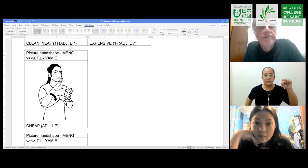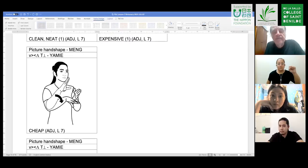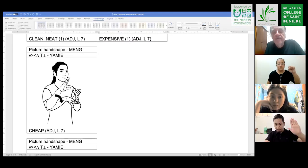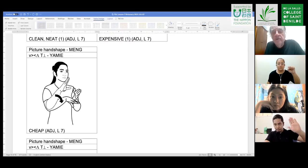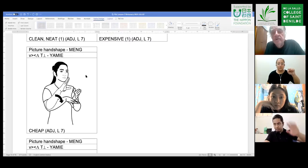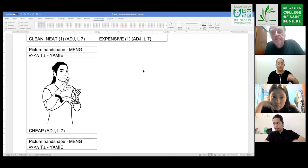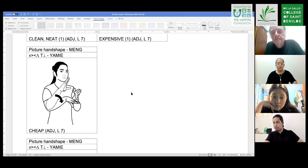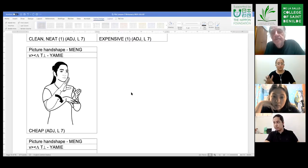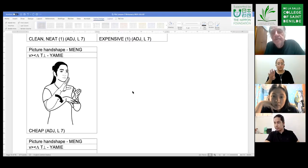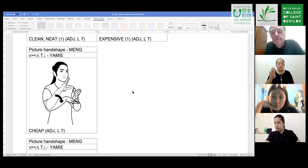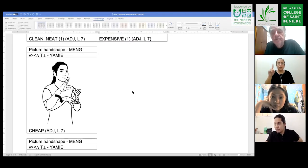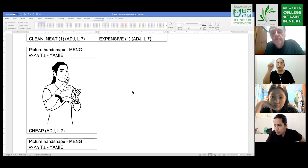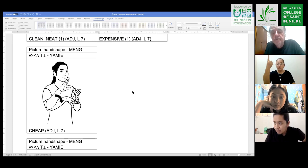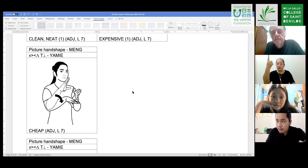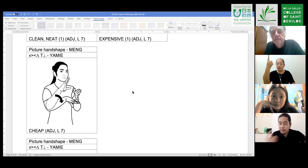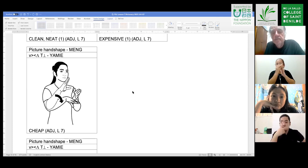handshake first.